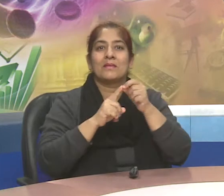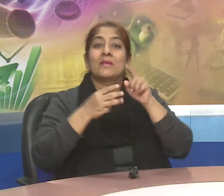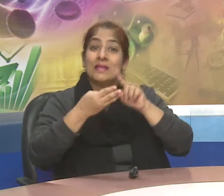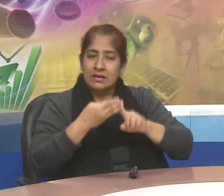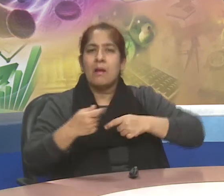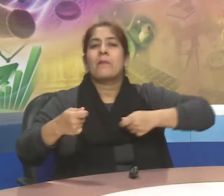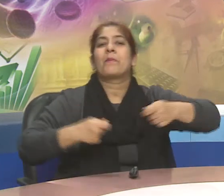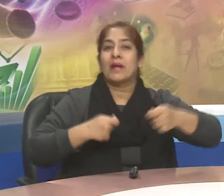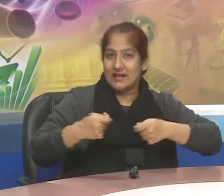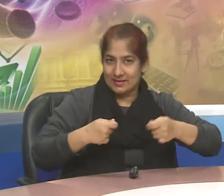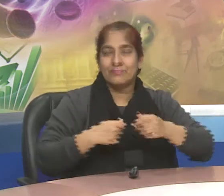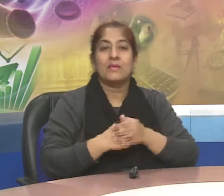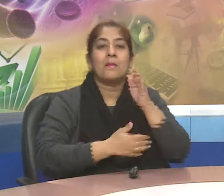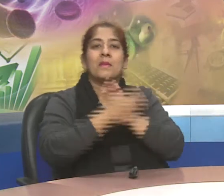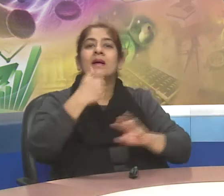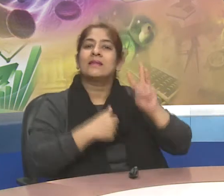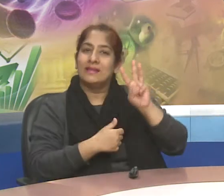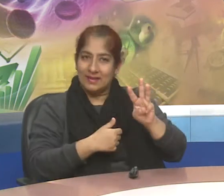This is a part 3.